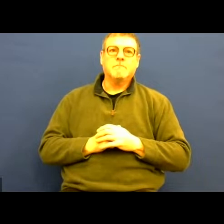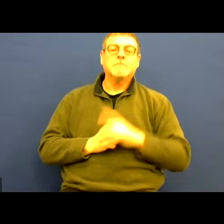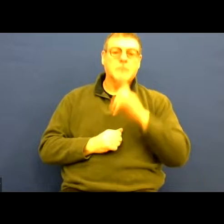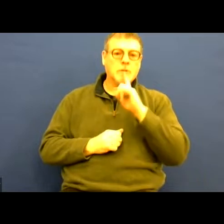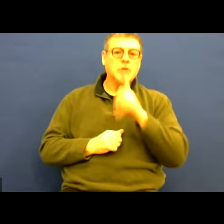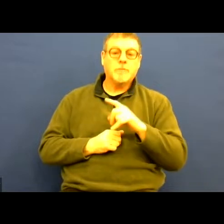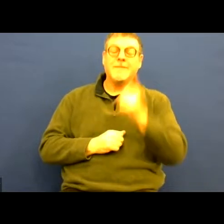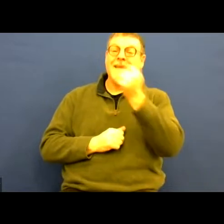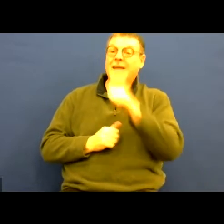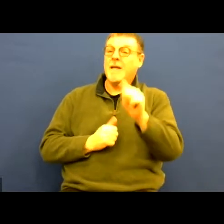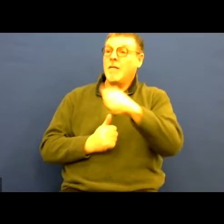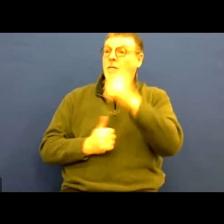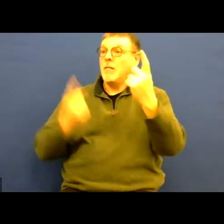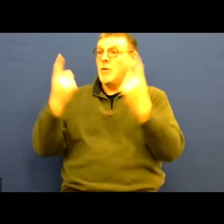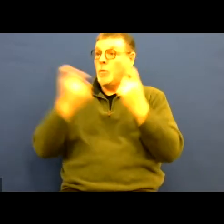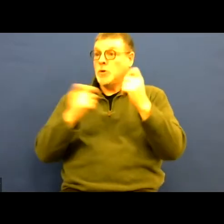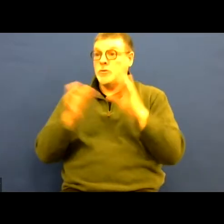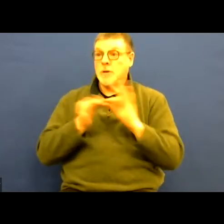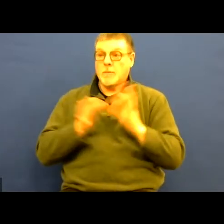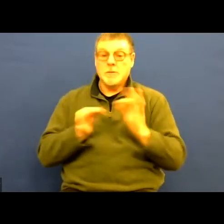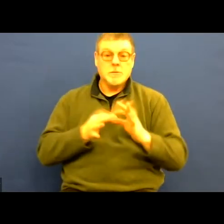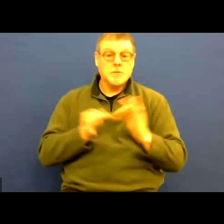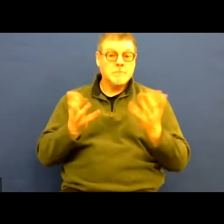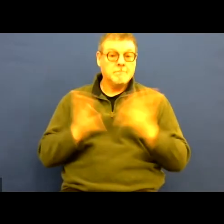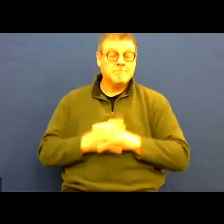any other questions, comments?